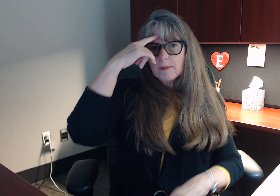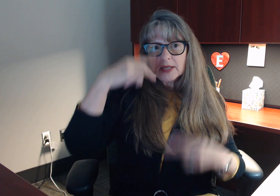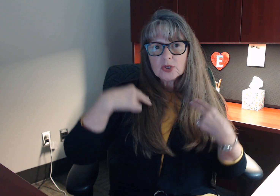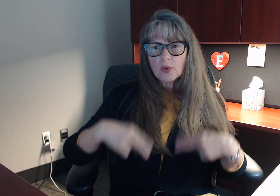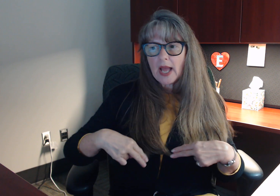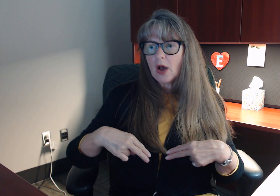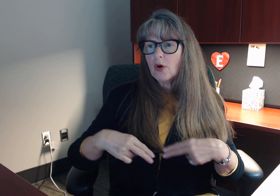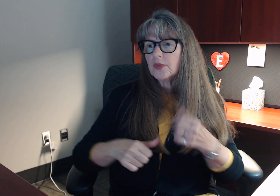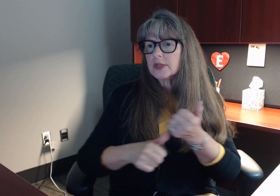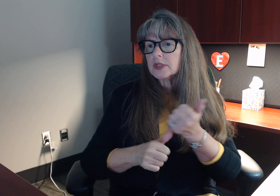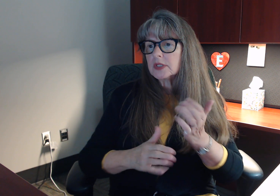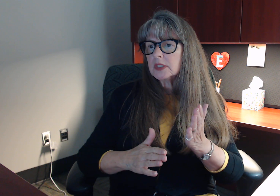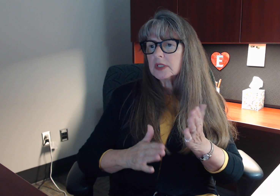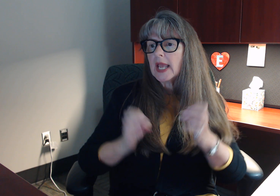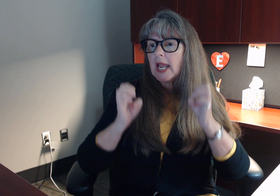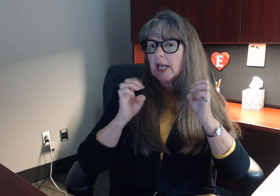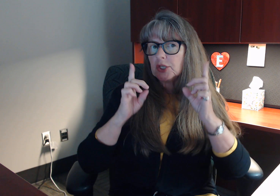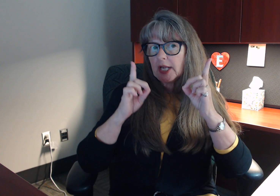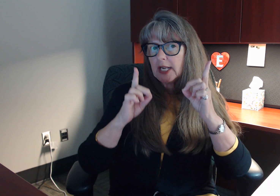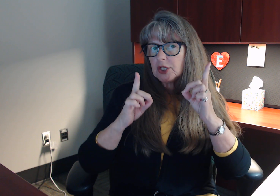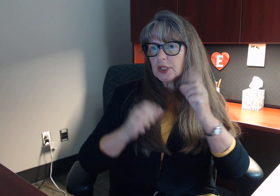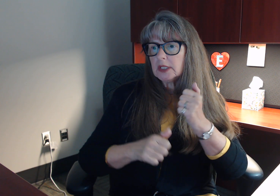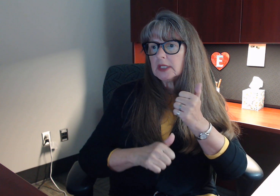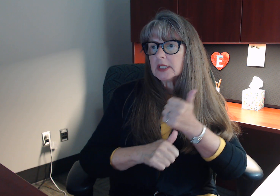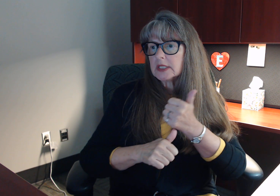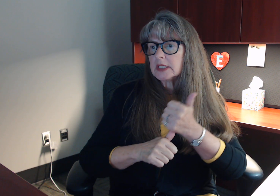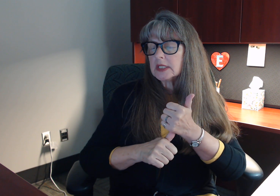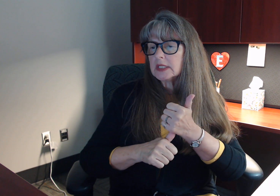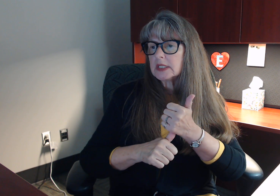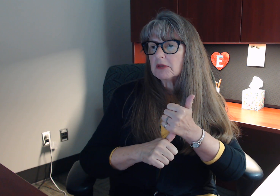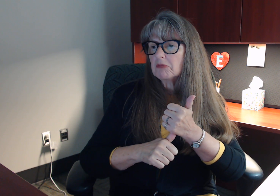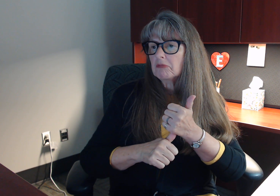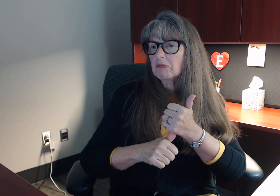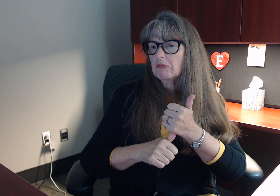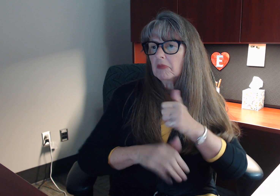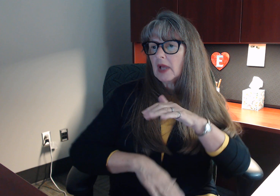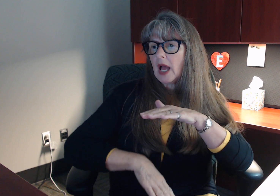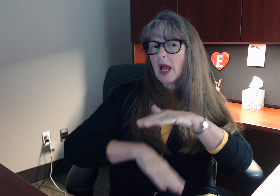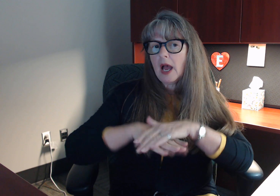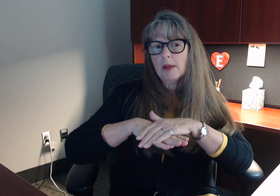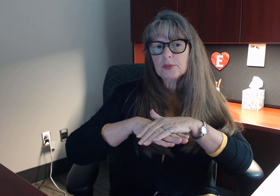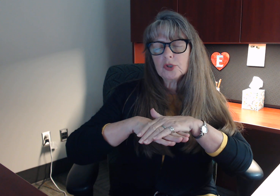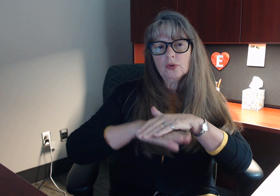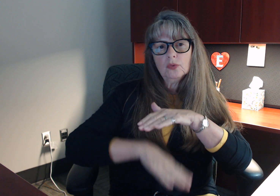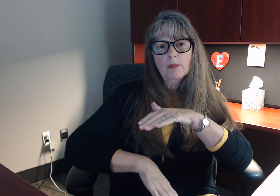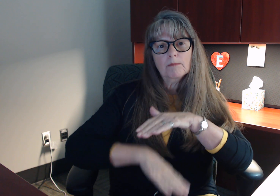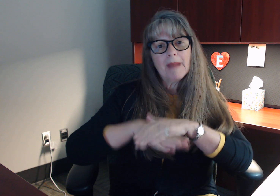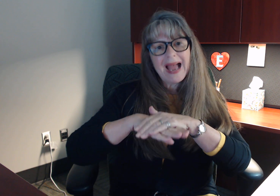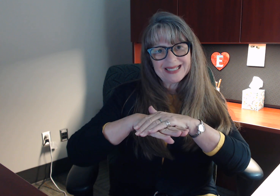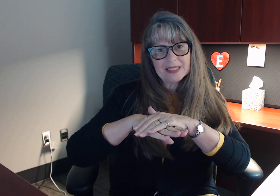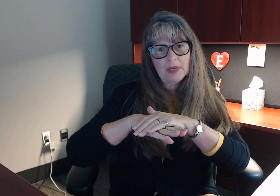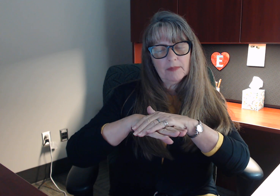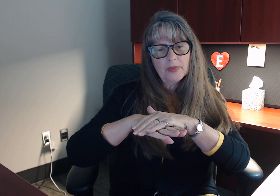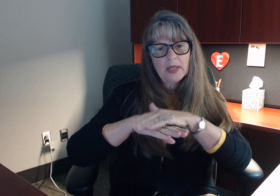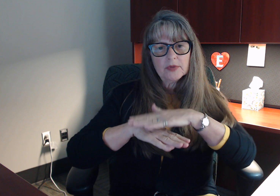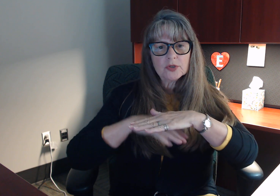Mental health assistance, education assistance, up to maximum. This is